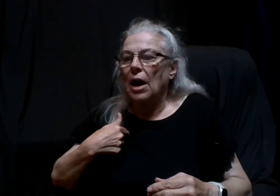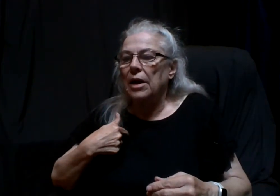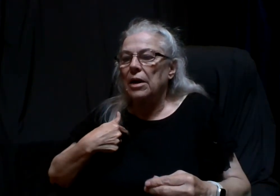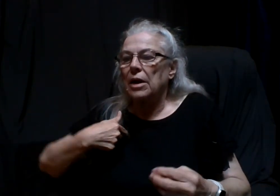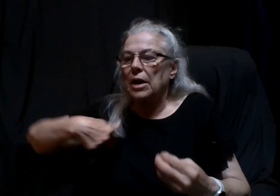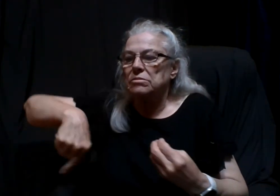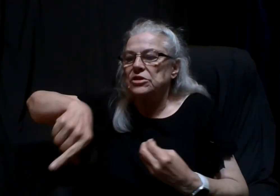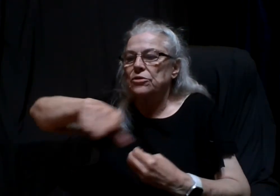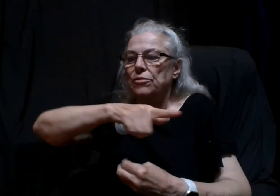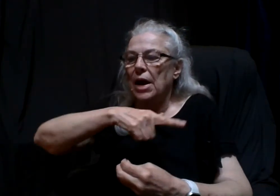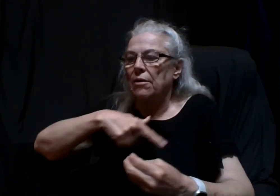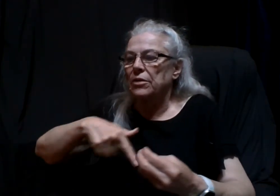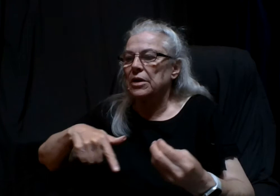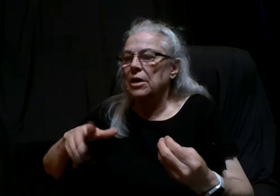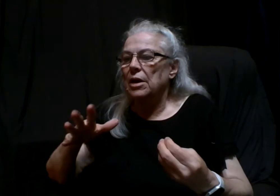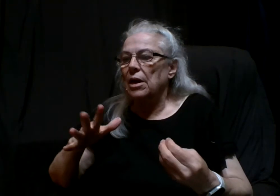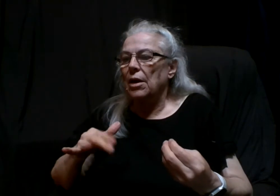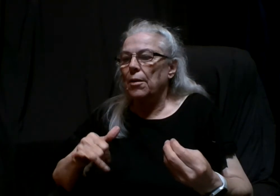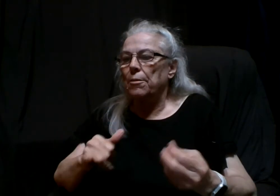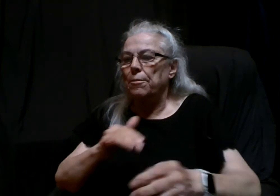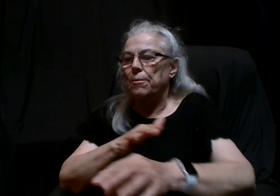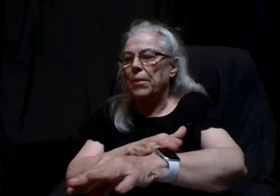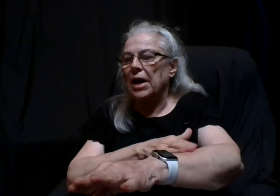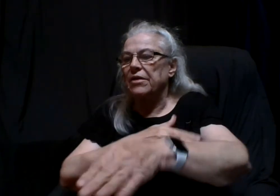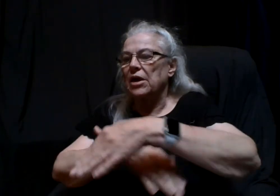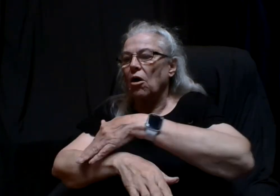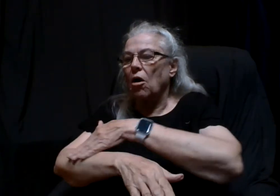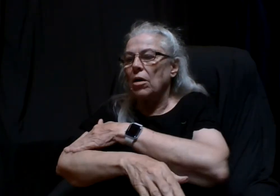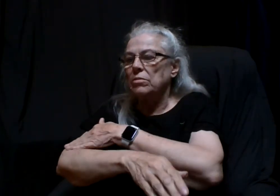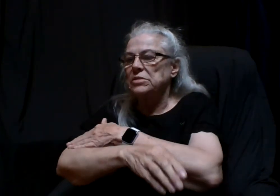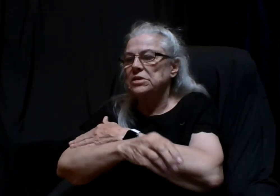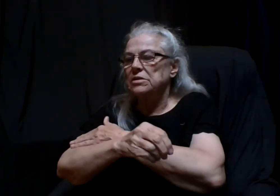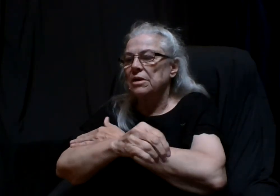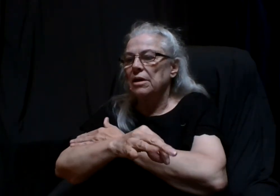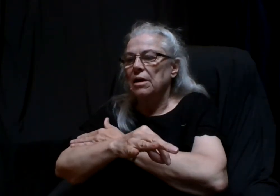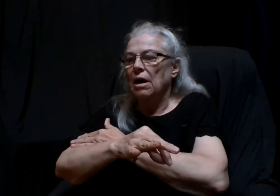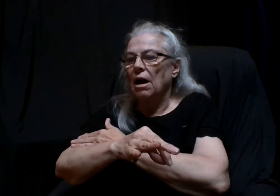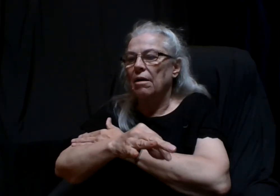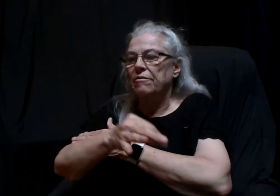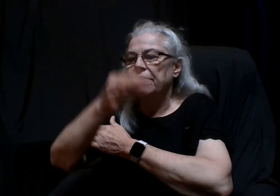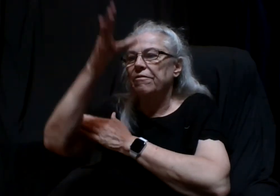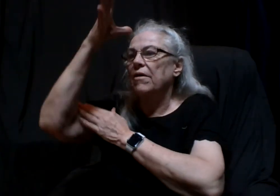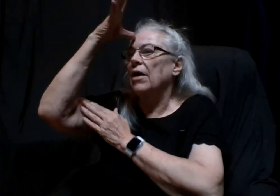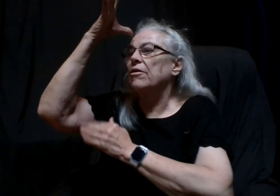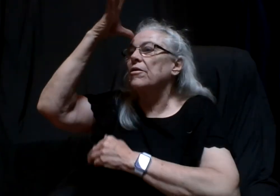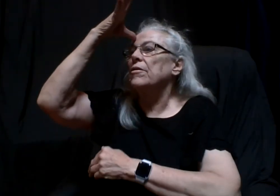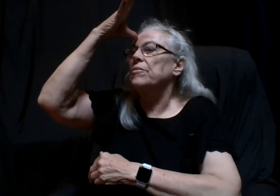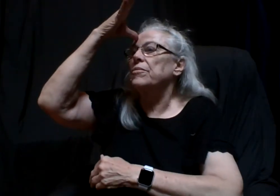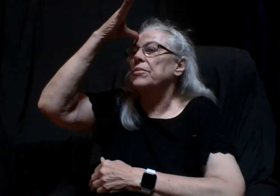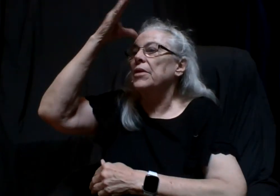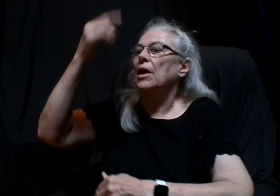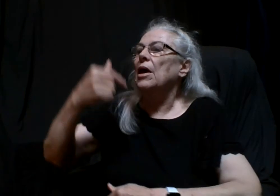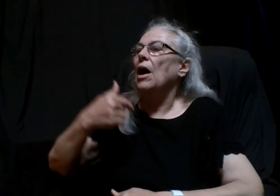I am surrounded by the arms of the Father.